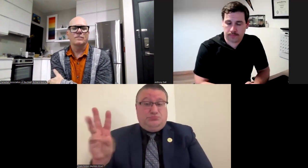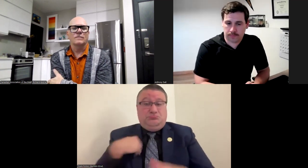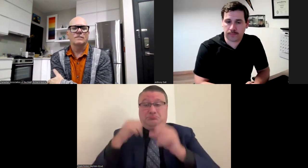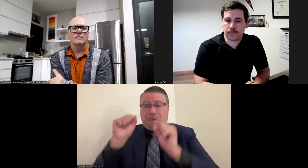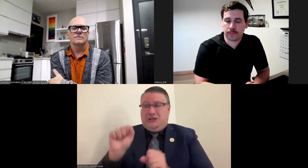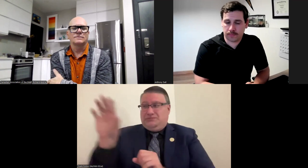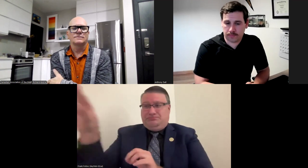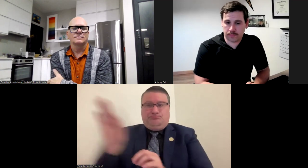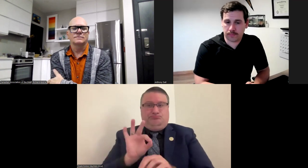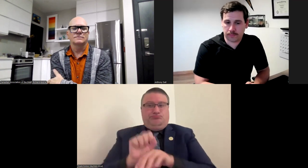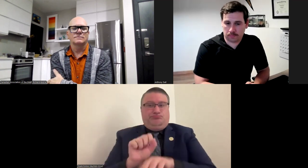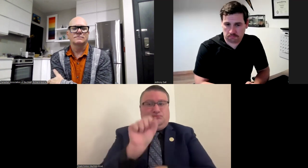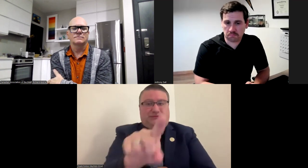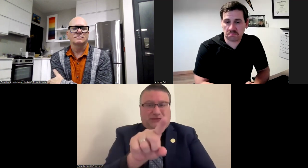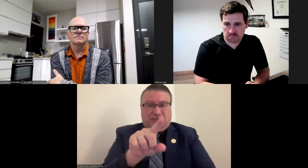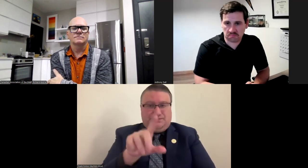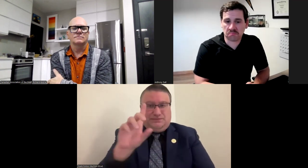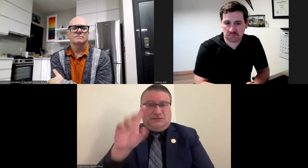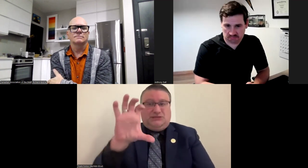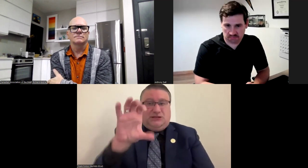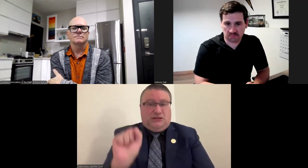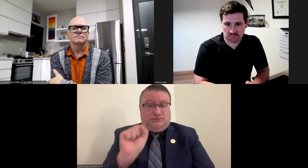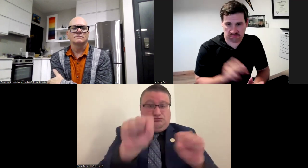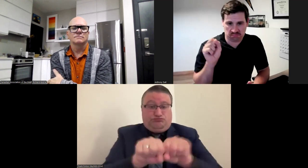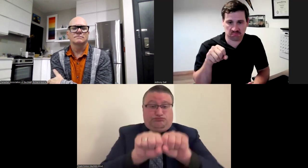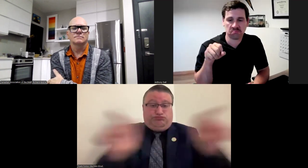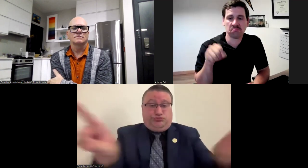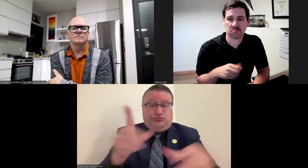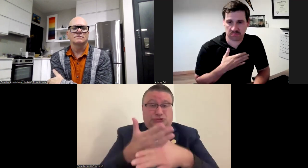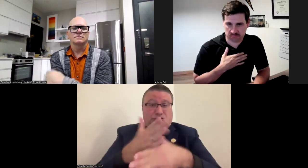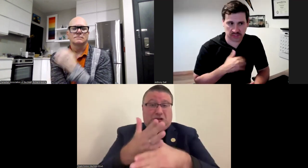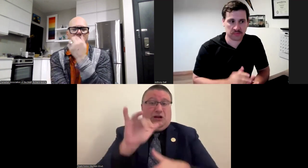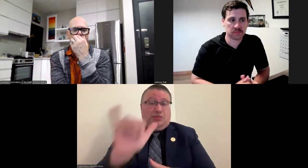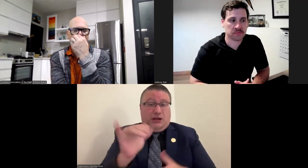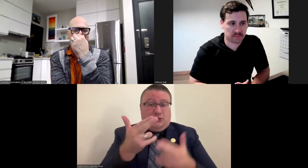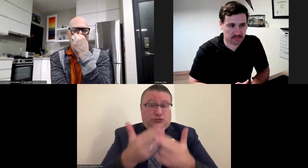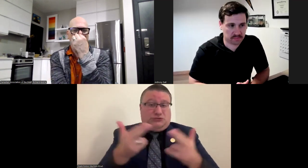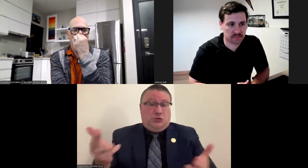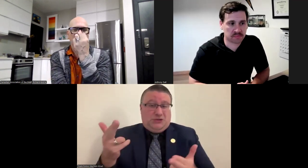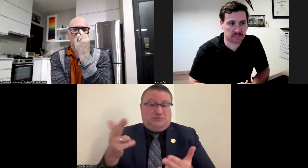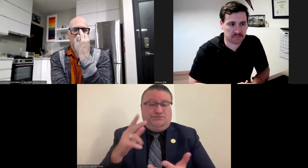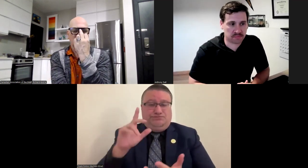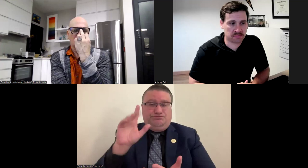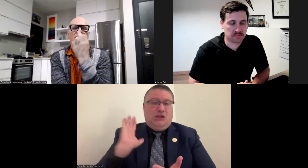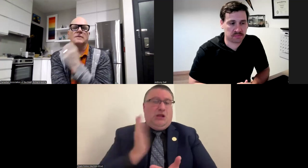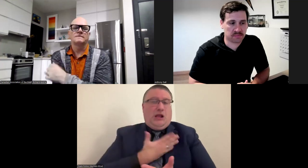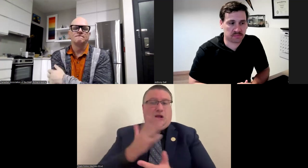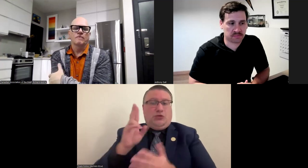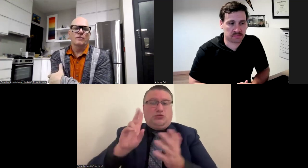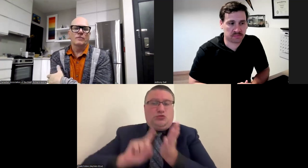International Disability Alliance website. I can find the resources and I'll send it to DCS, and then DCS can share out those resources